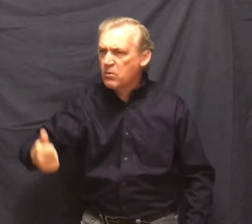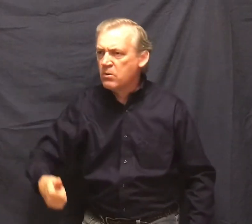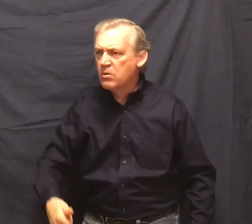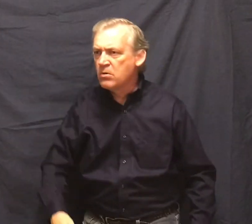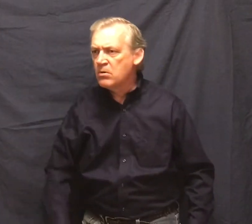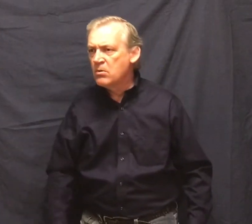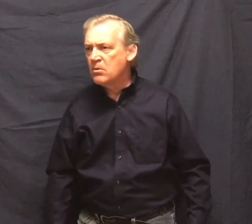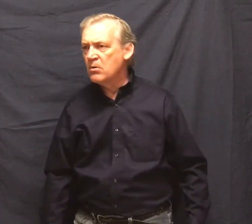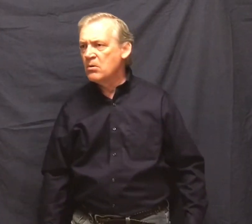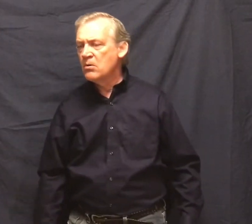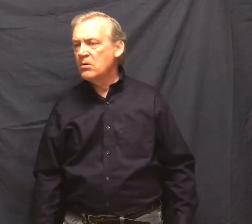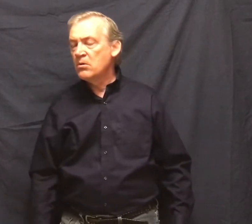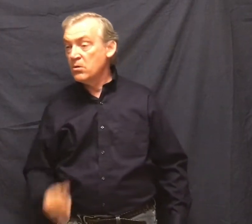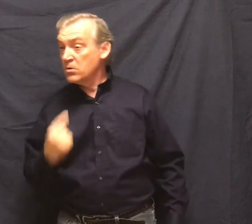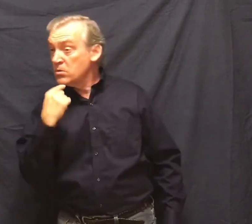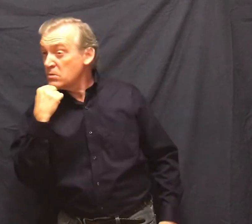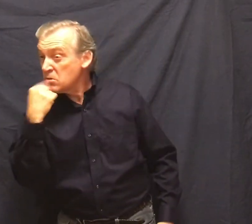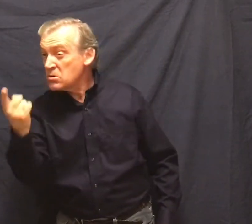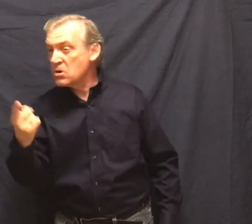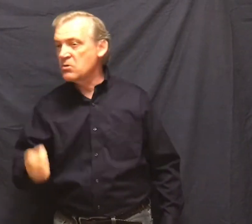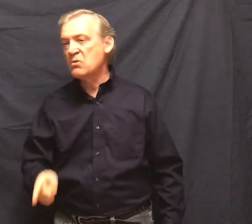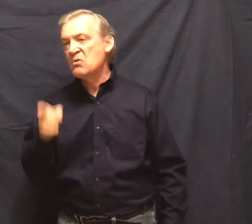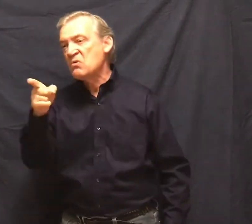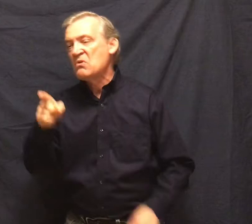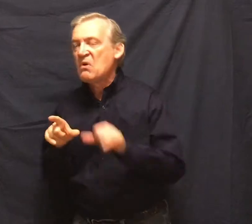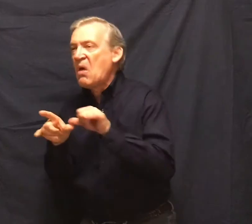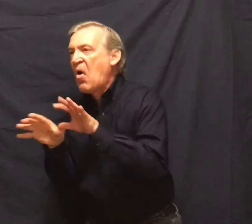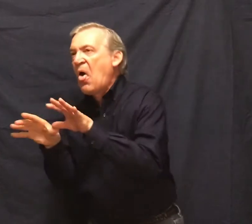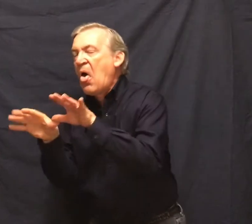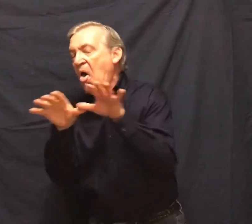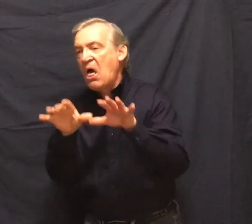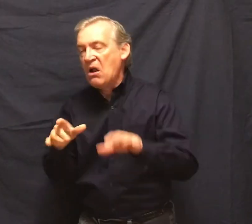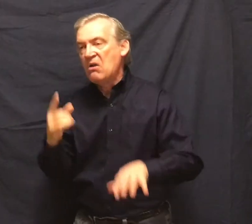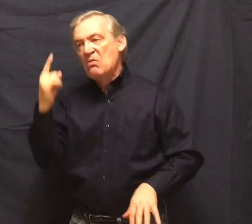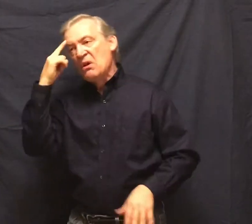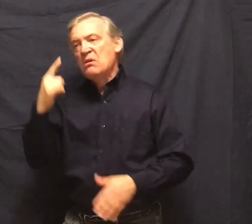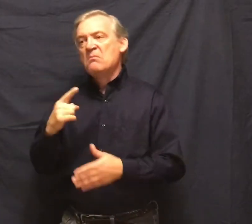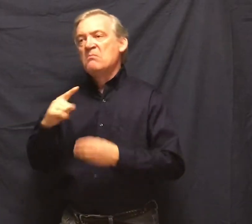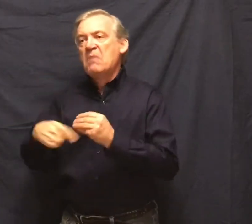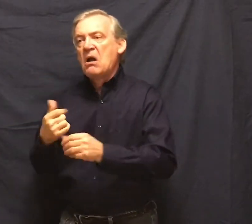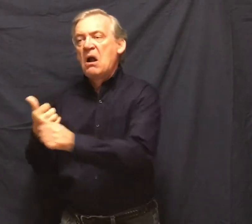And I tell you, you got floozy ideas about what us guys amounts to.